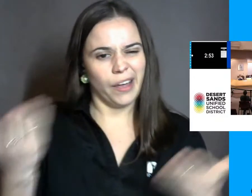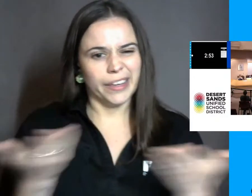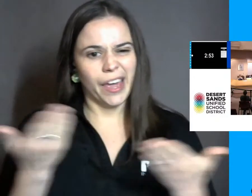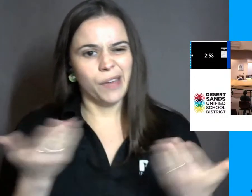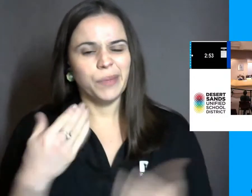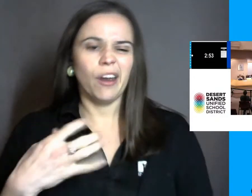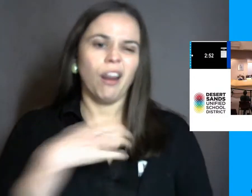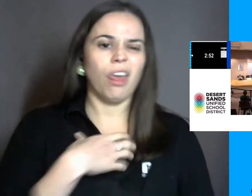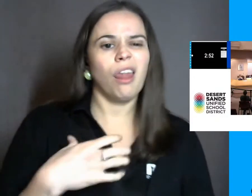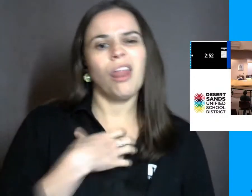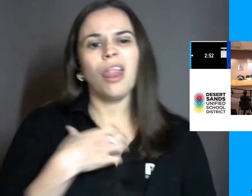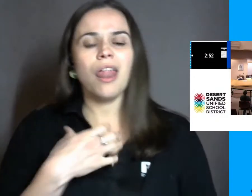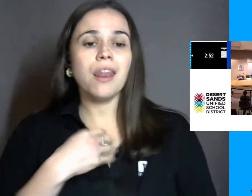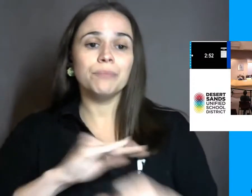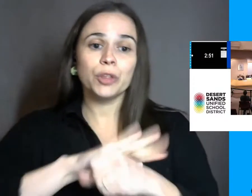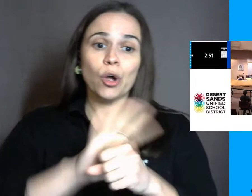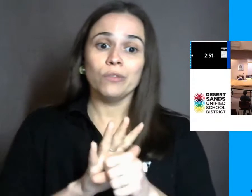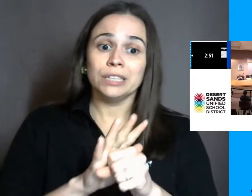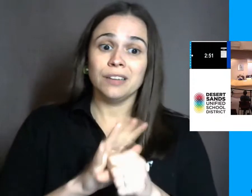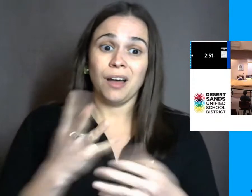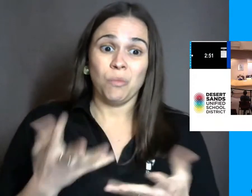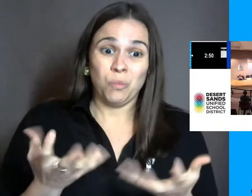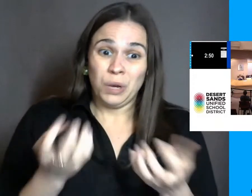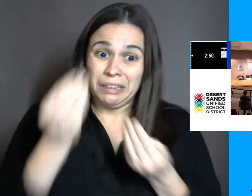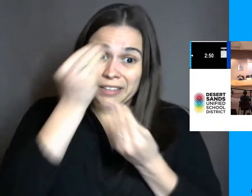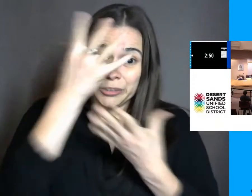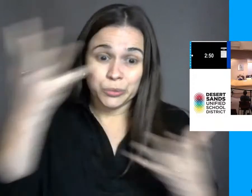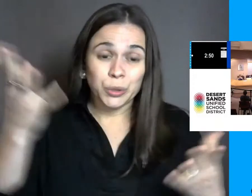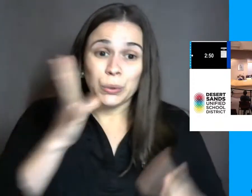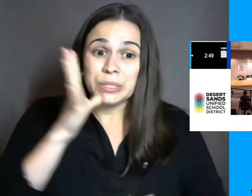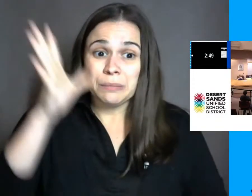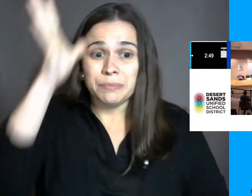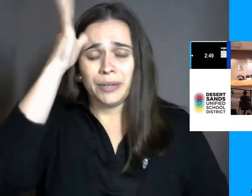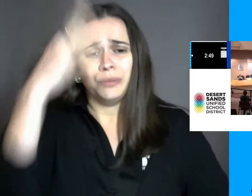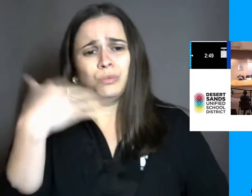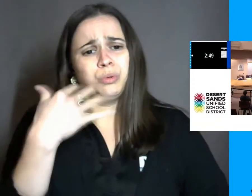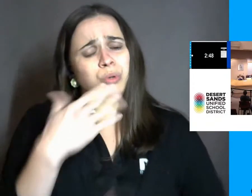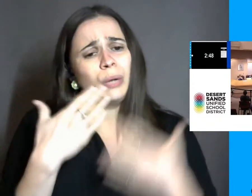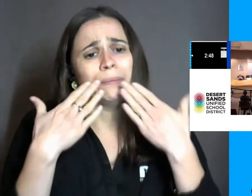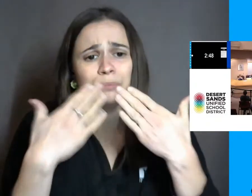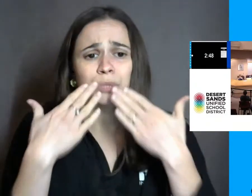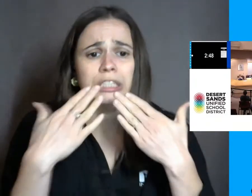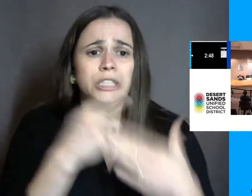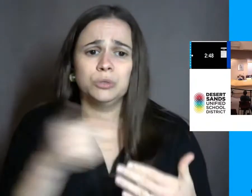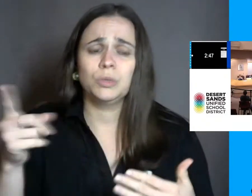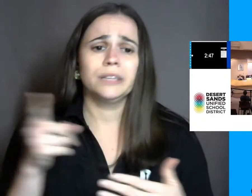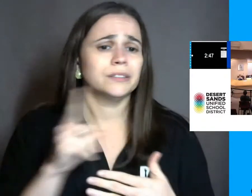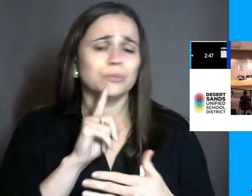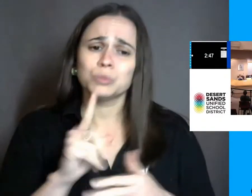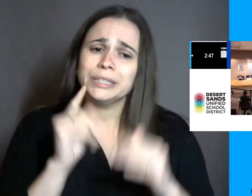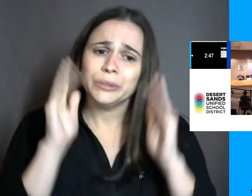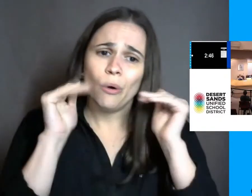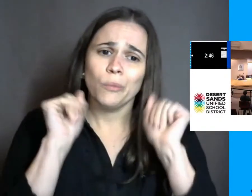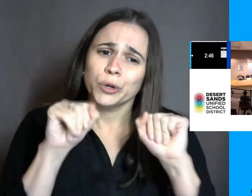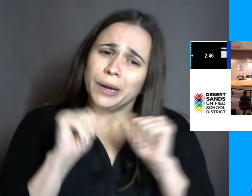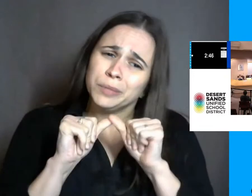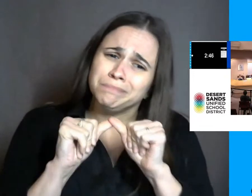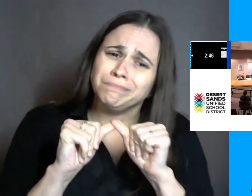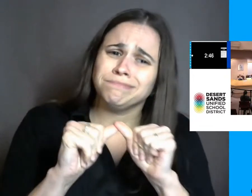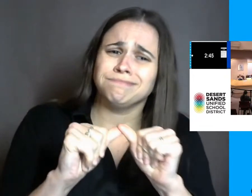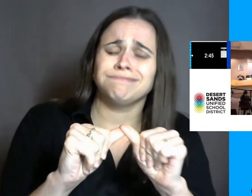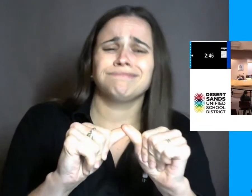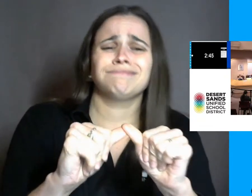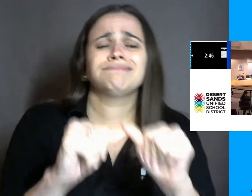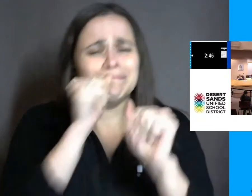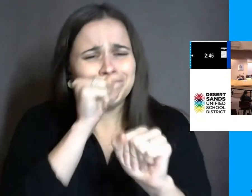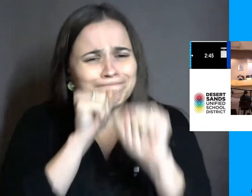I just want to let all you guys know, man, as a parent, I appreciate everything that you guys have been doing. I hope you guys hold out and make sure that these shitbirds pay you because you